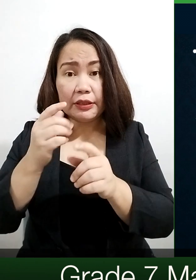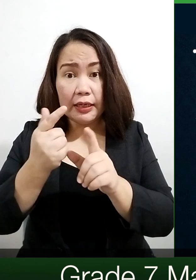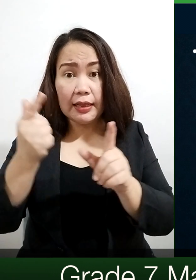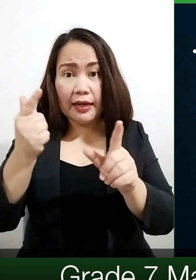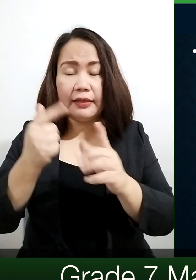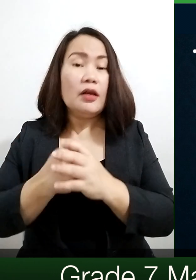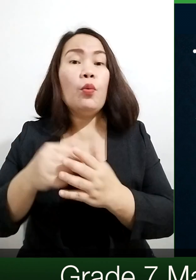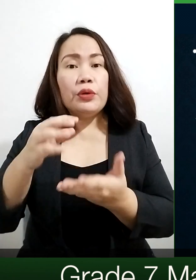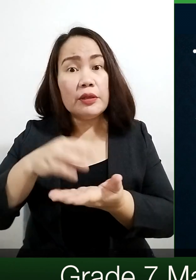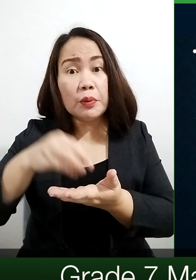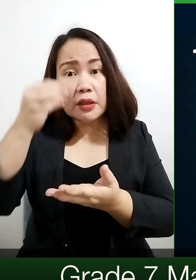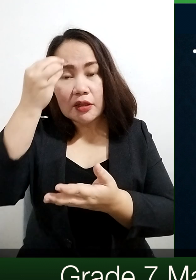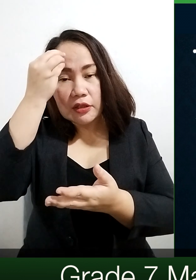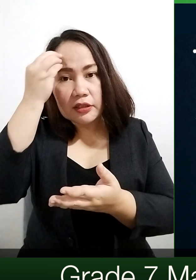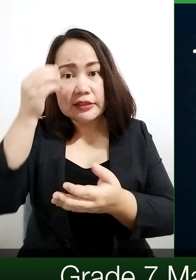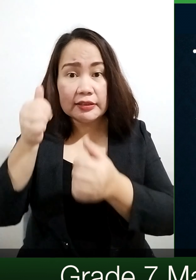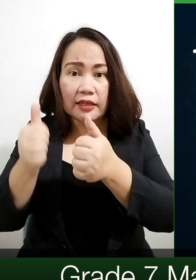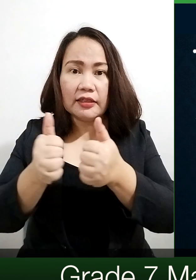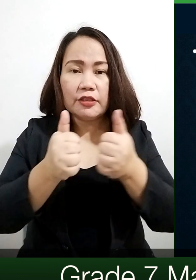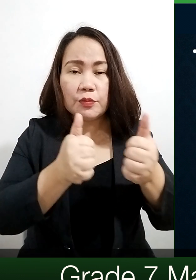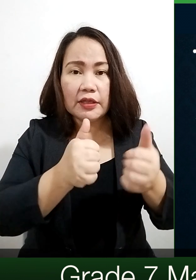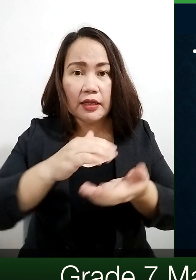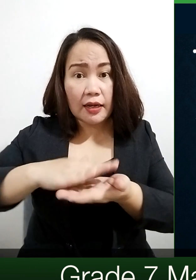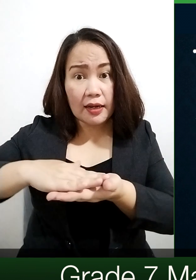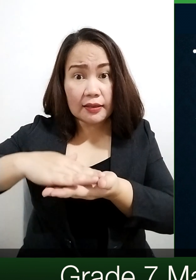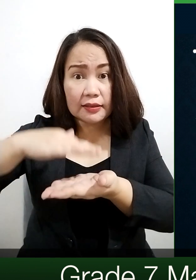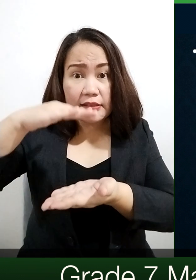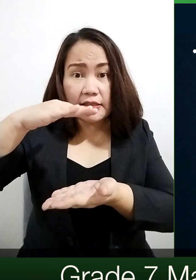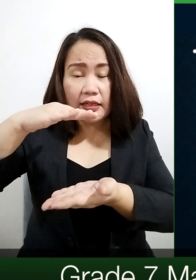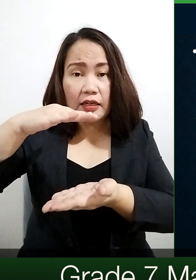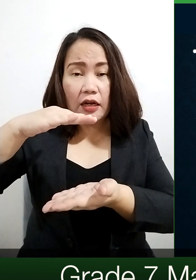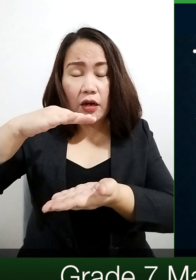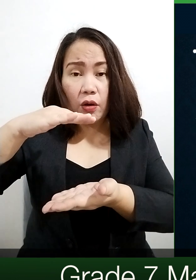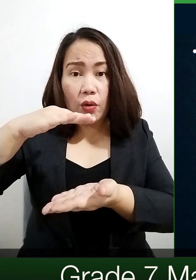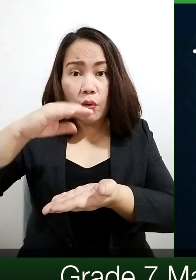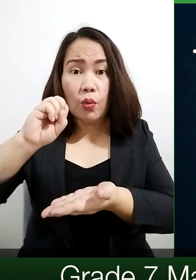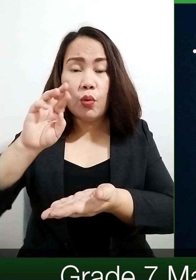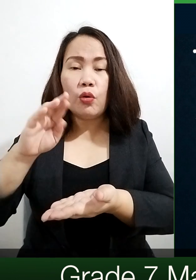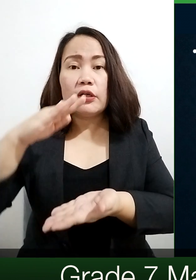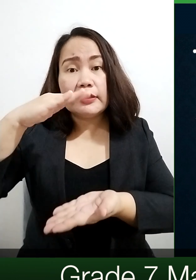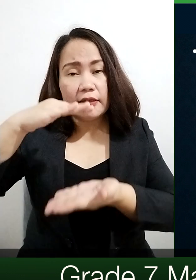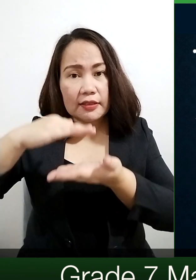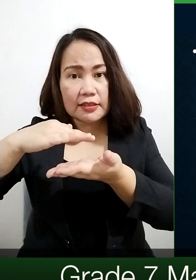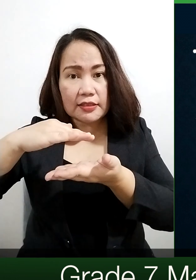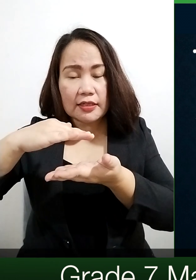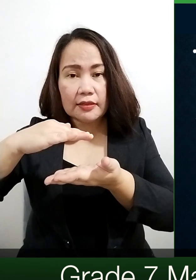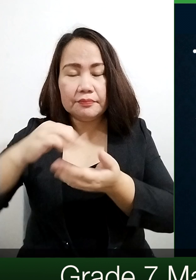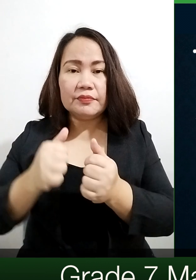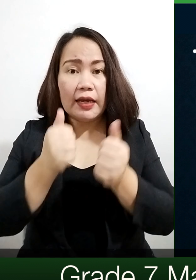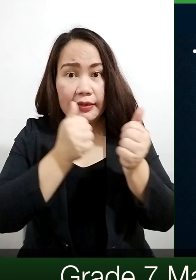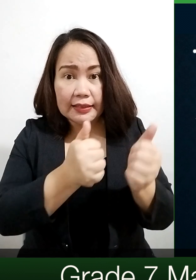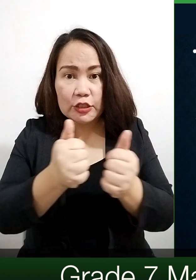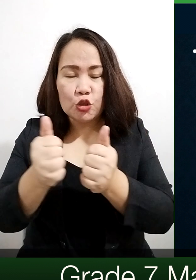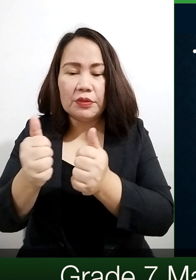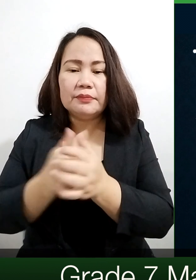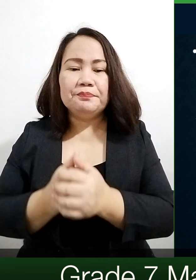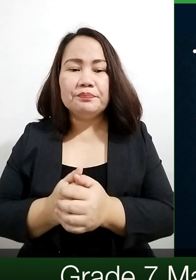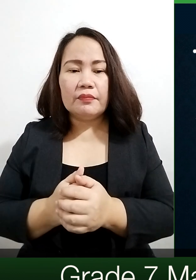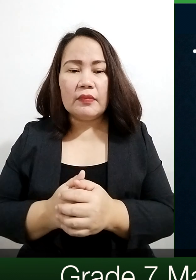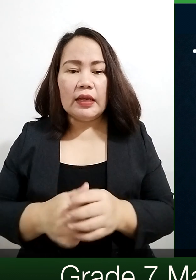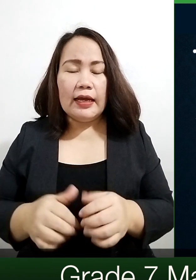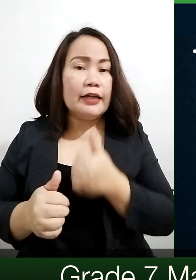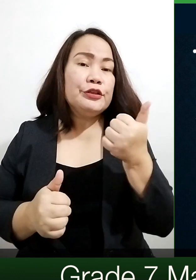natin yung arrangement ng decreasing and increasing order ng ating real numbers. Okay, another. If I